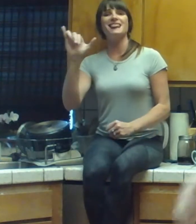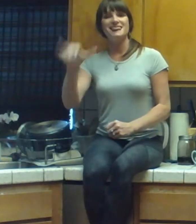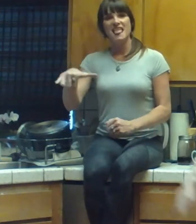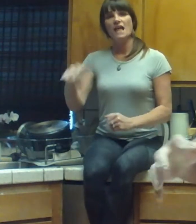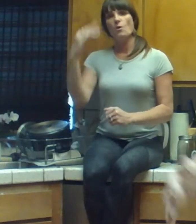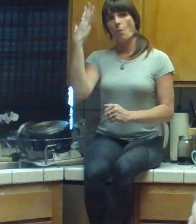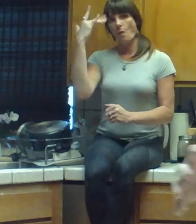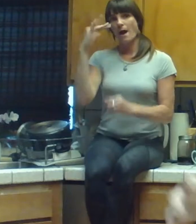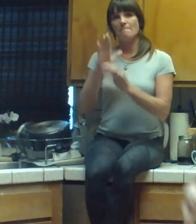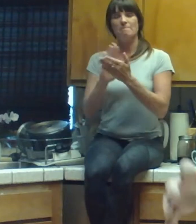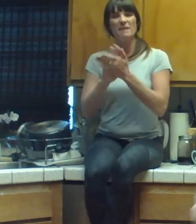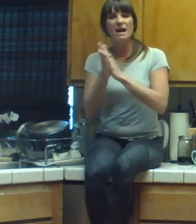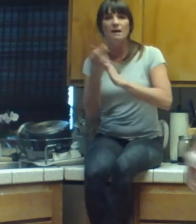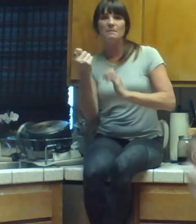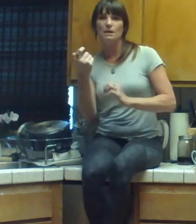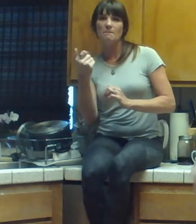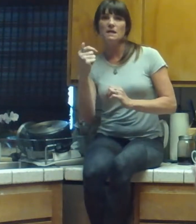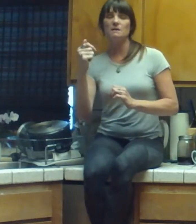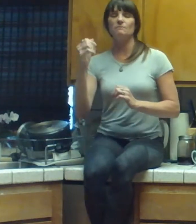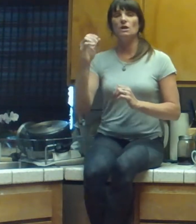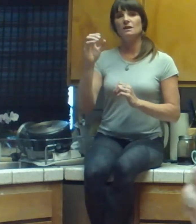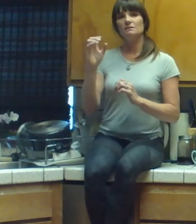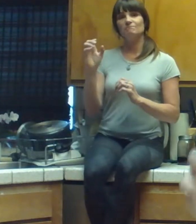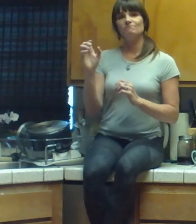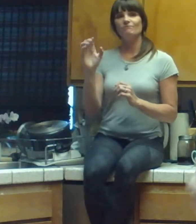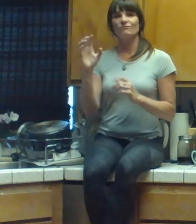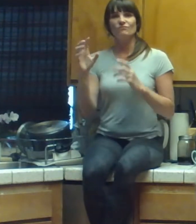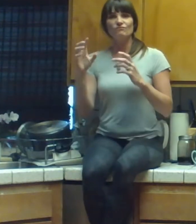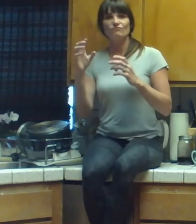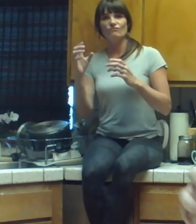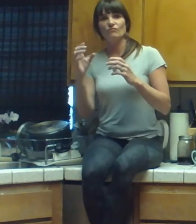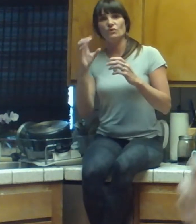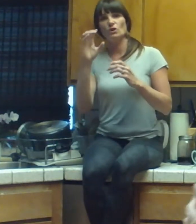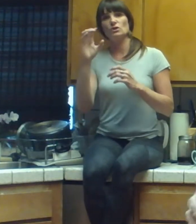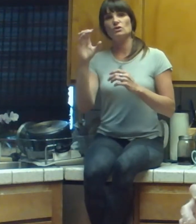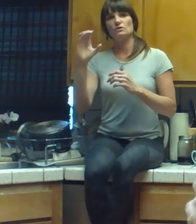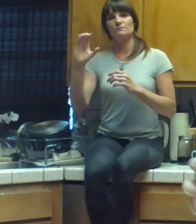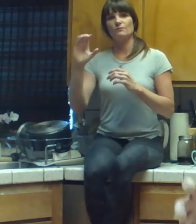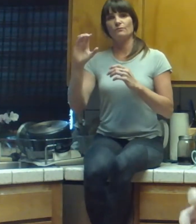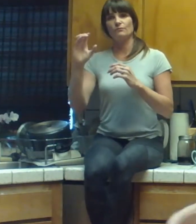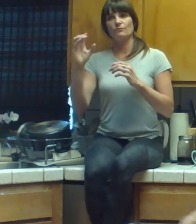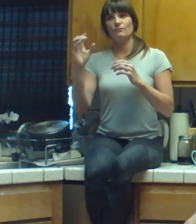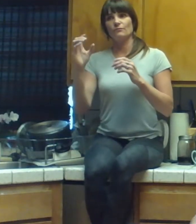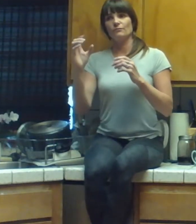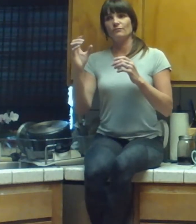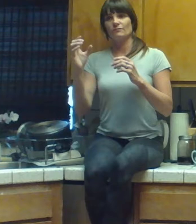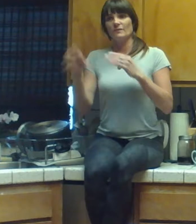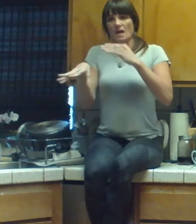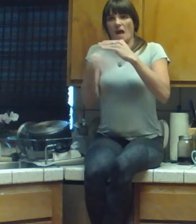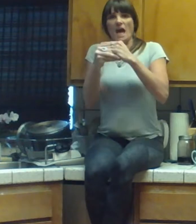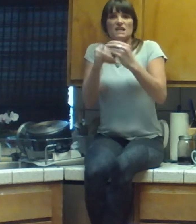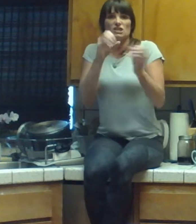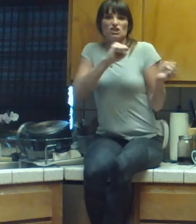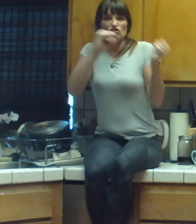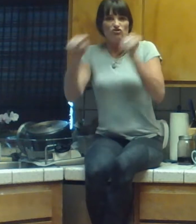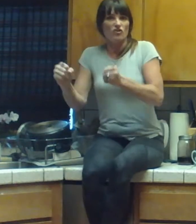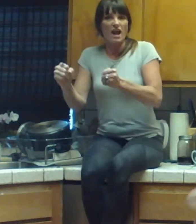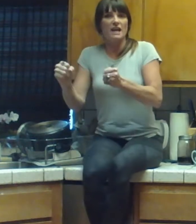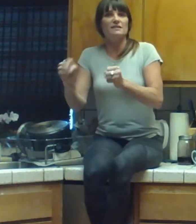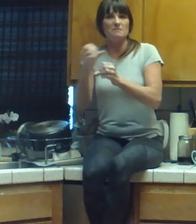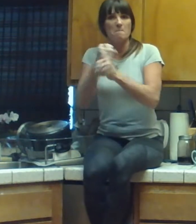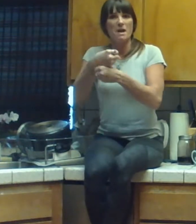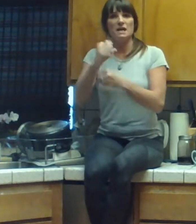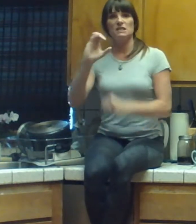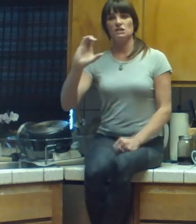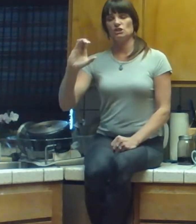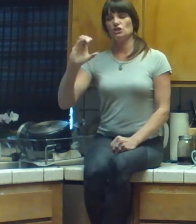doughy texture. It's kind of a reinforced flour dough structure. Makes it real chewy, which is what you